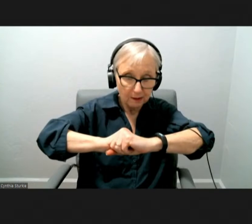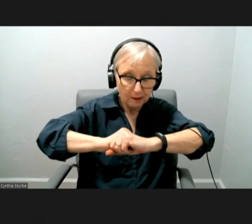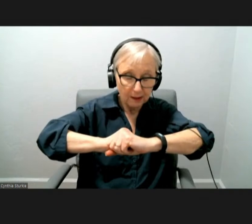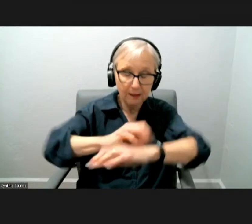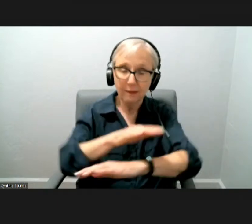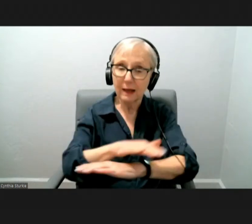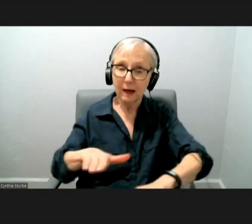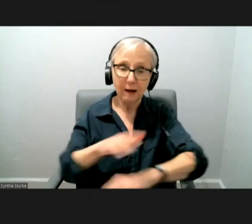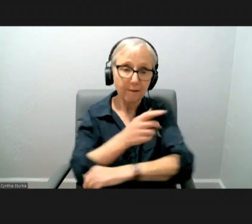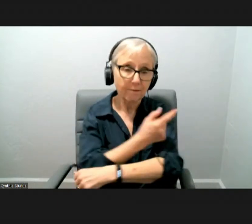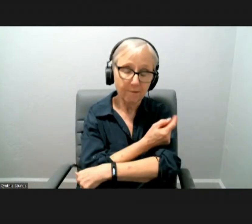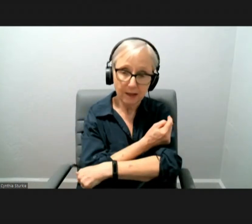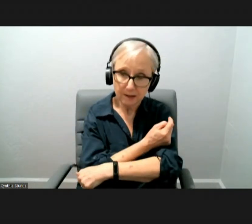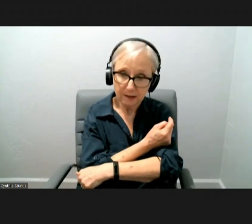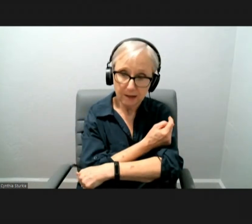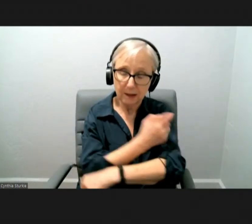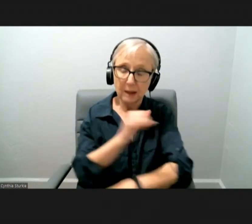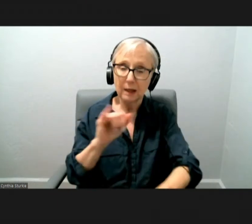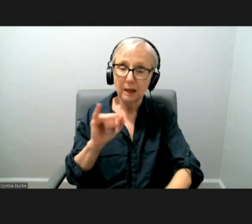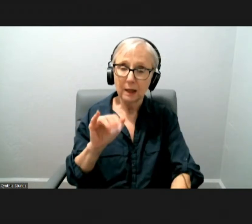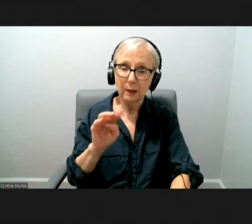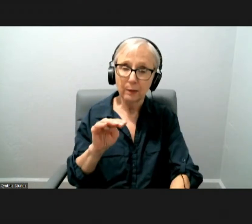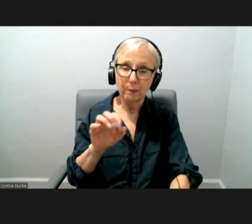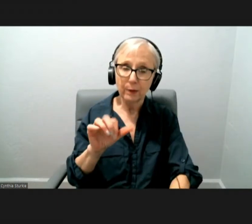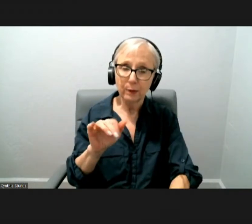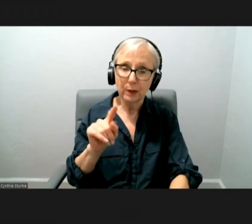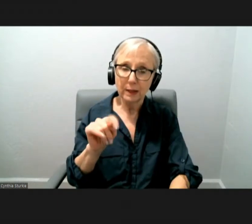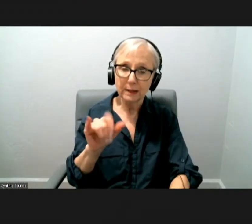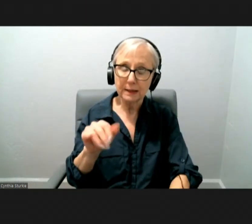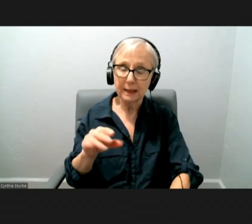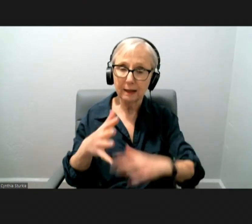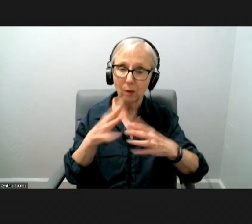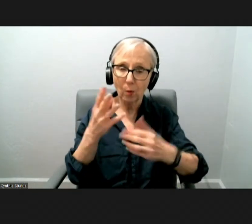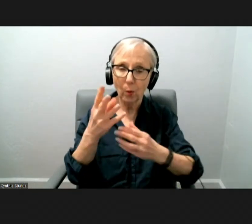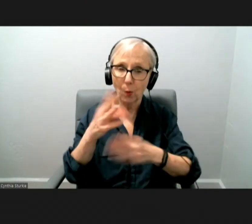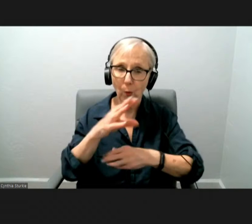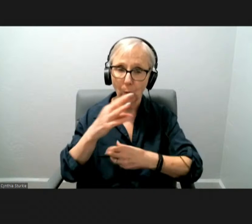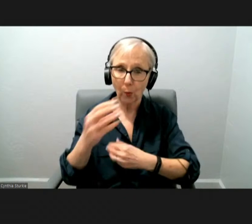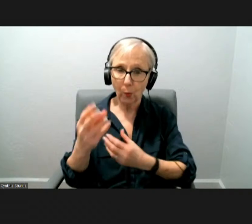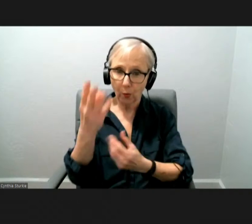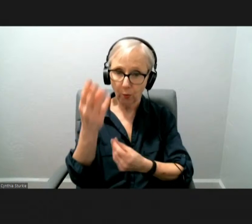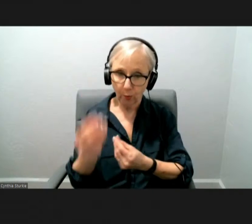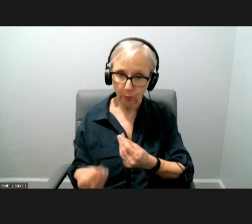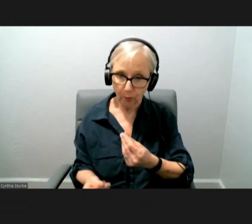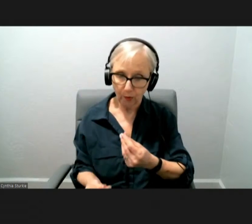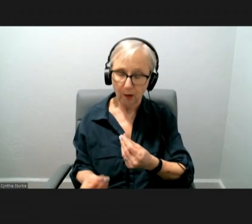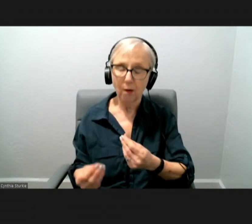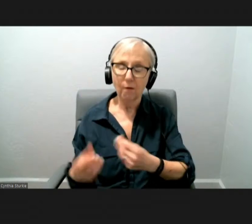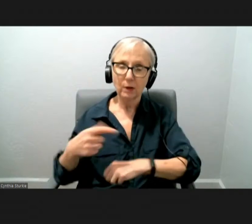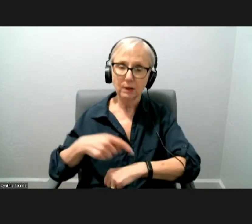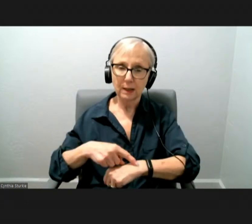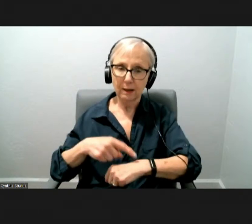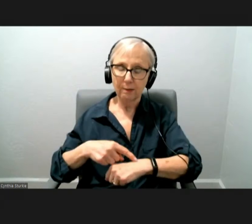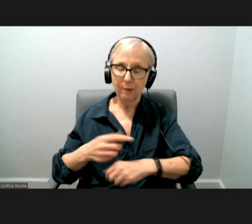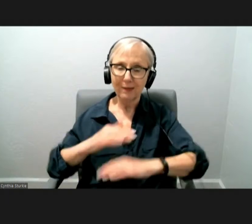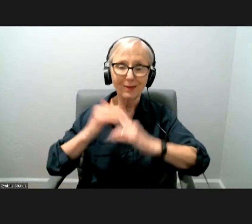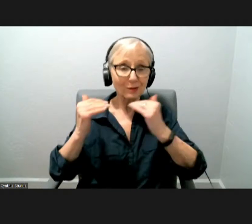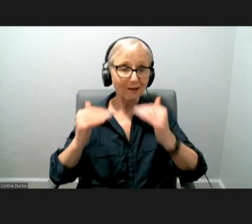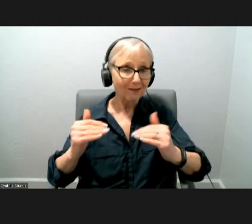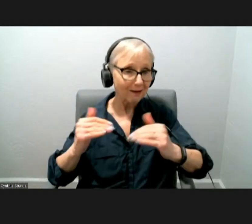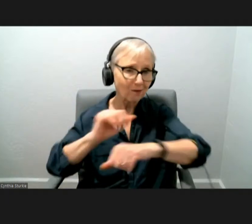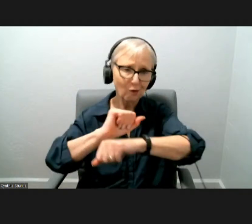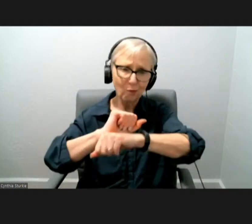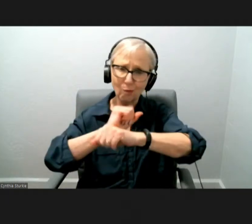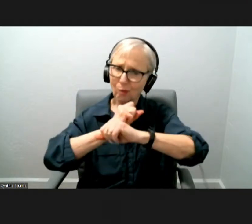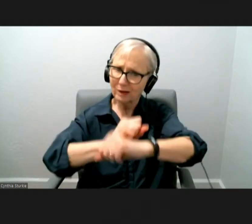in particular, immunity wanes over time, but there is a level of protection right now. And all of these things